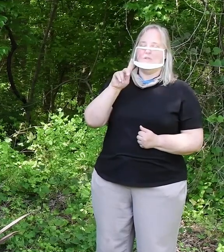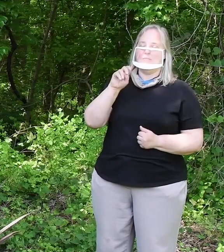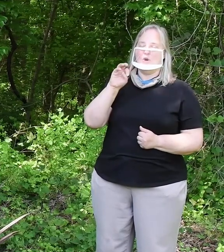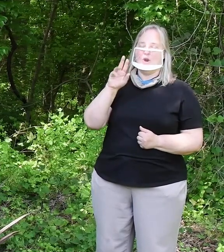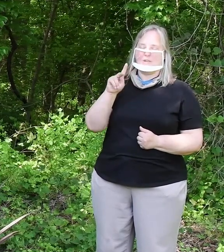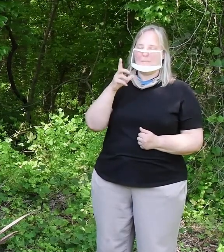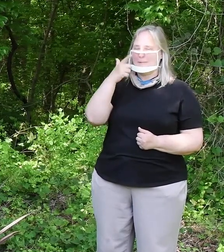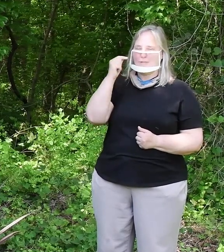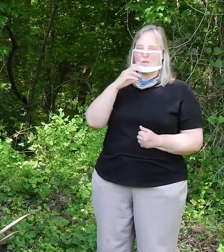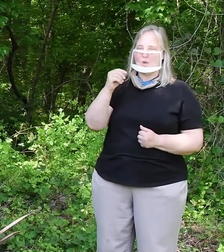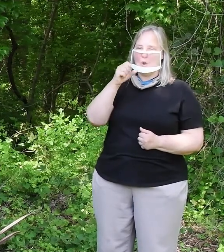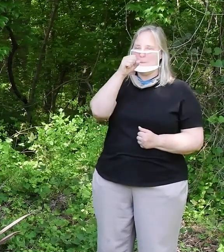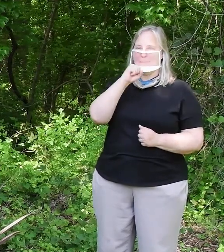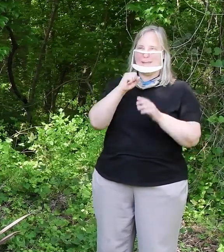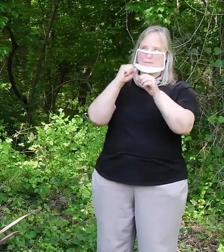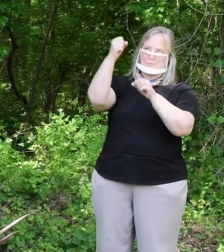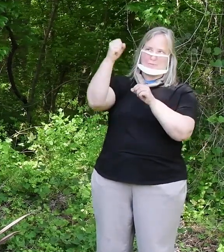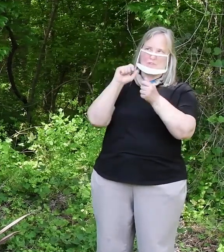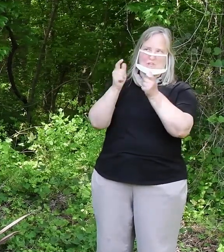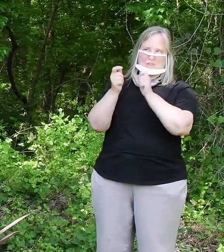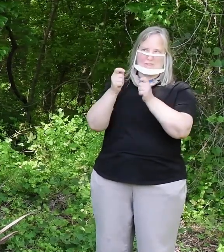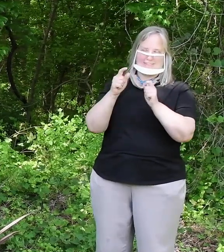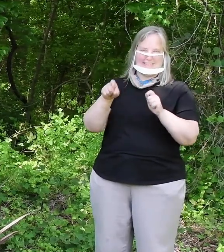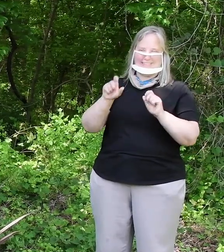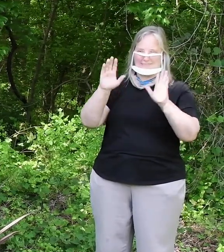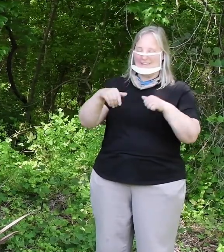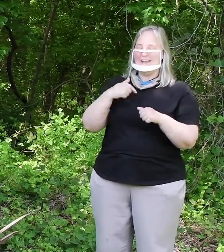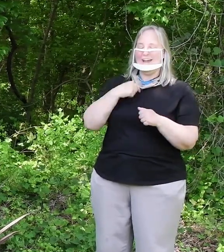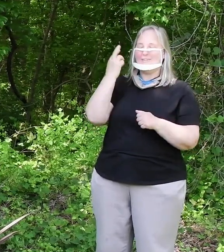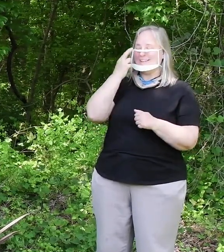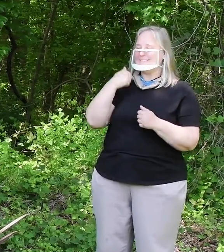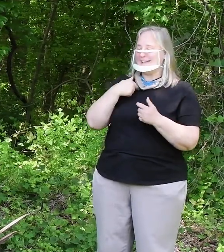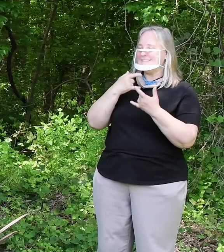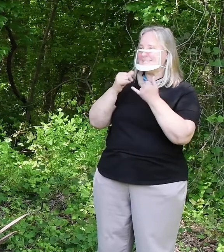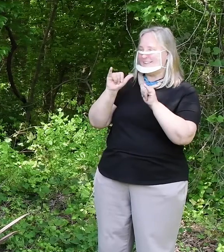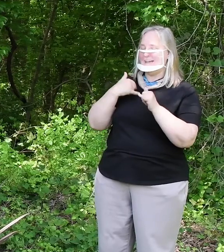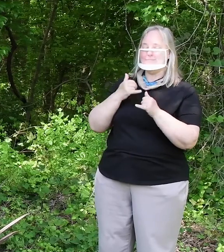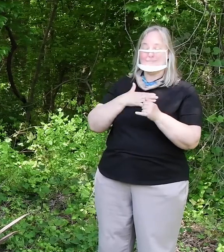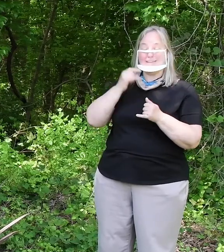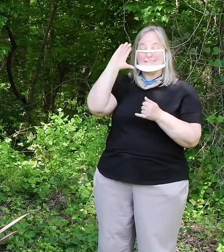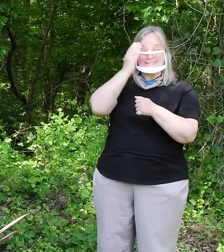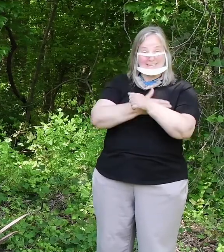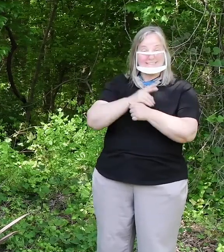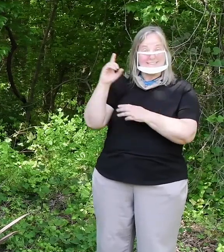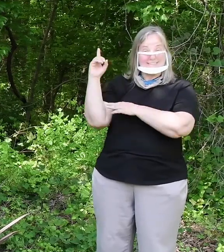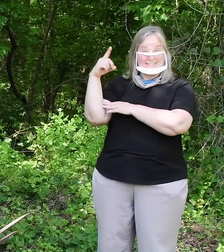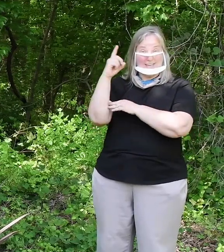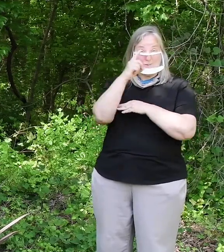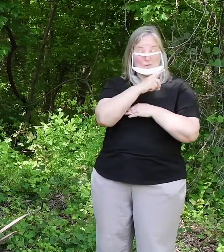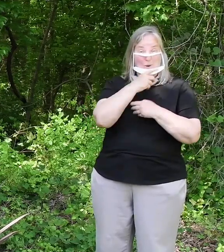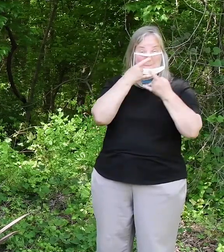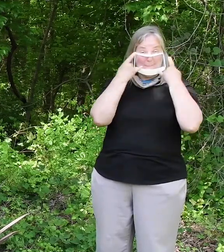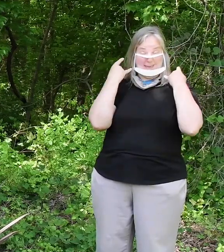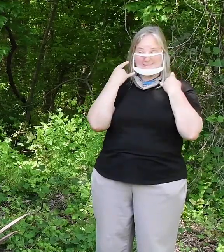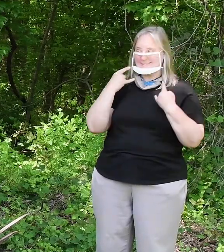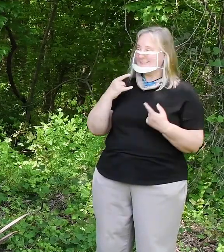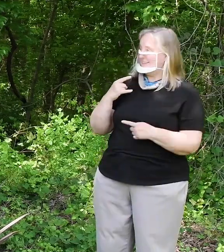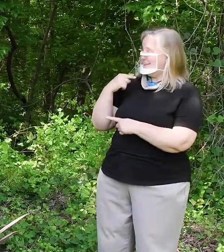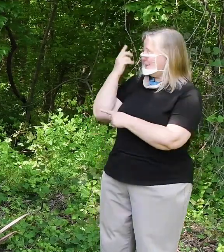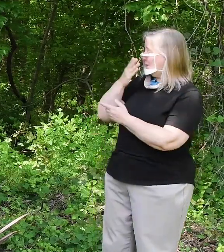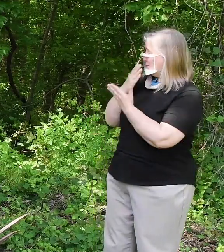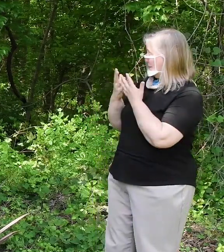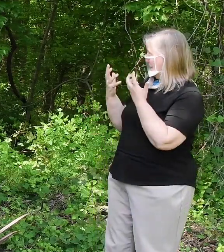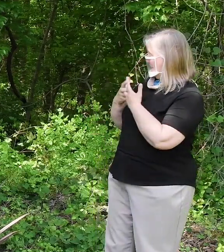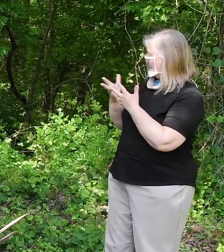switching needed. And also realized I'm still wearing my son's dinosaur mask. So, yeah.